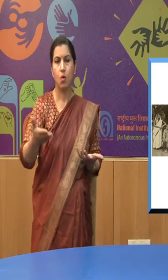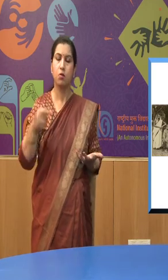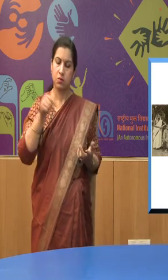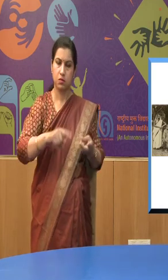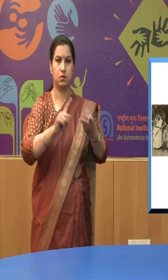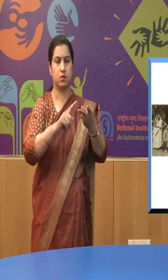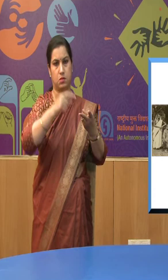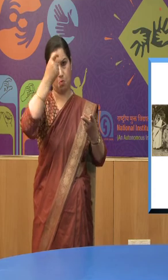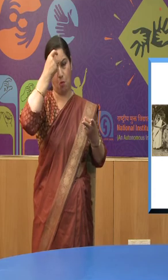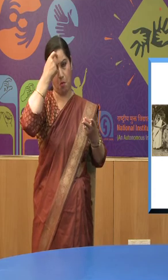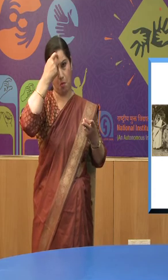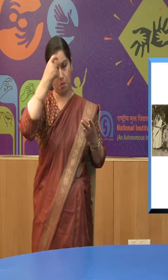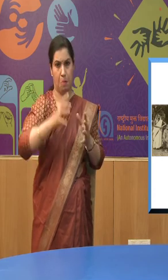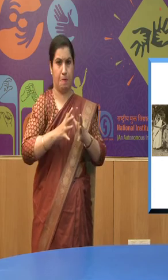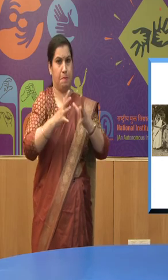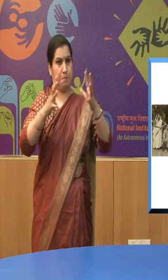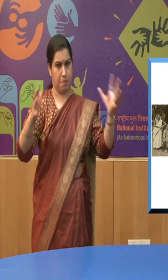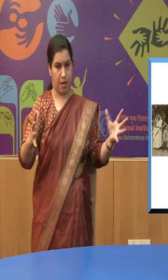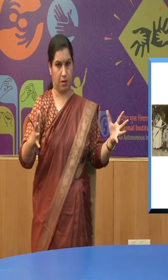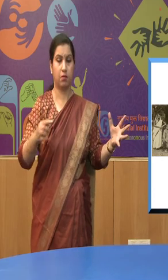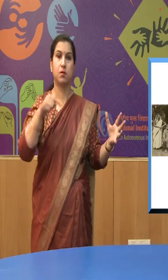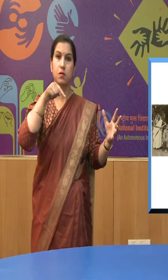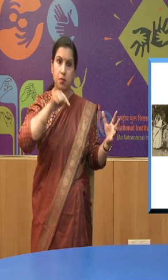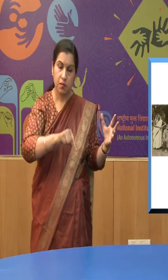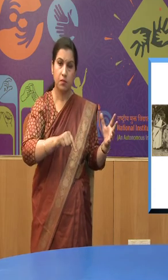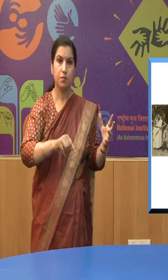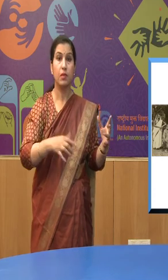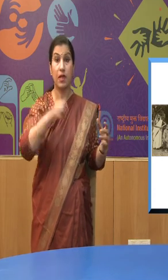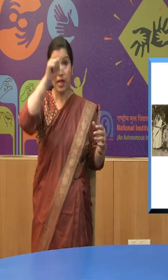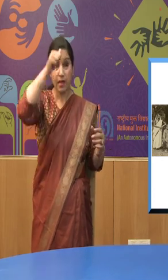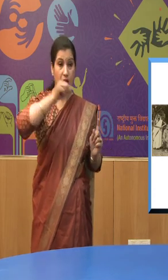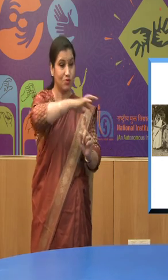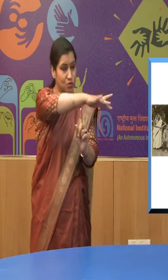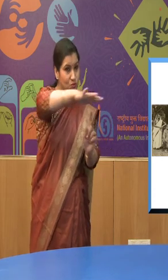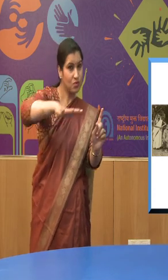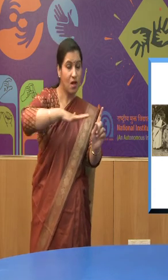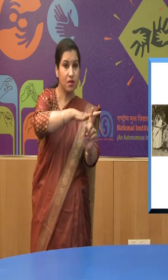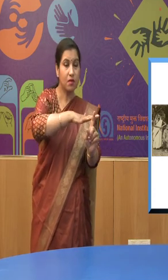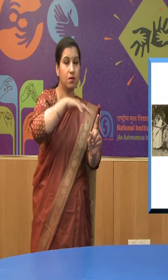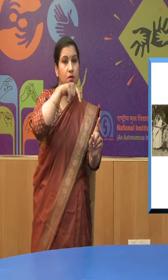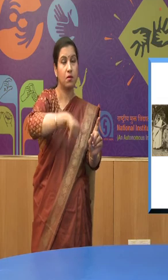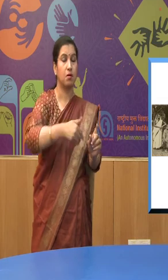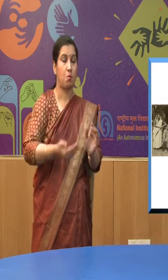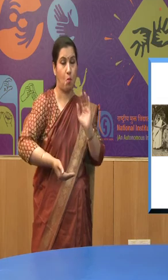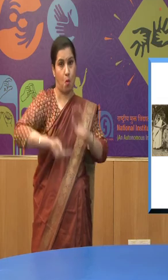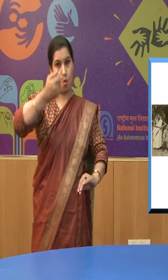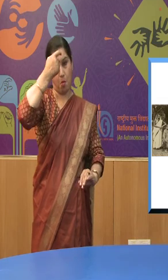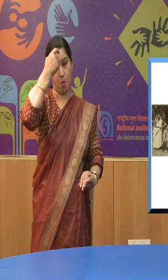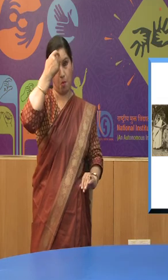This was another reason for the backwardness of Indian society in the 19th century.